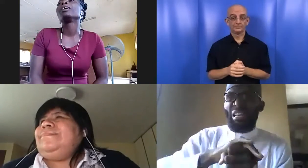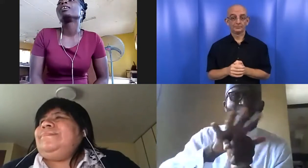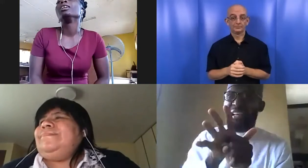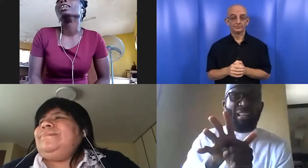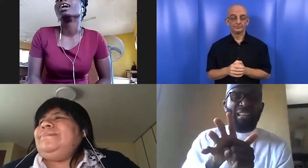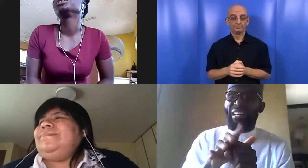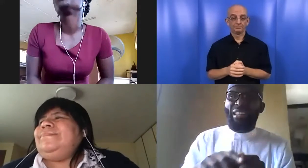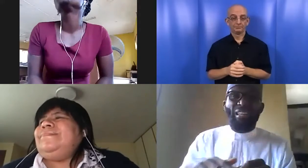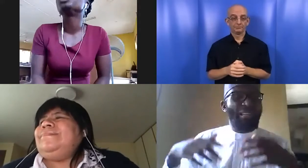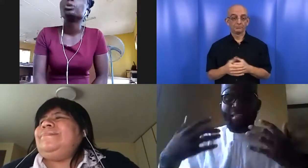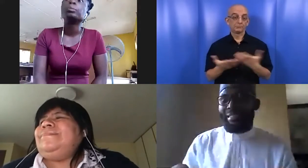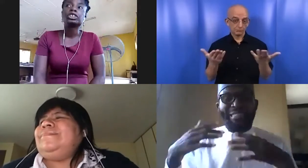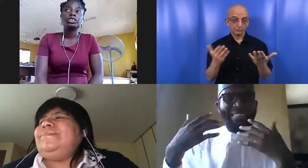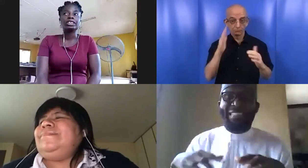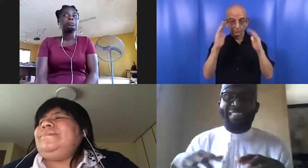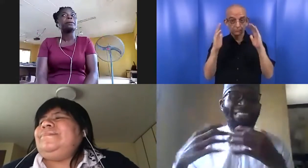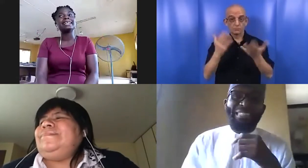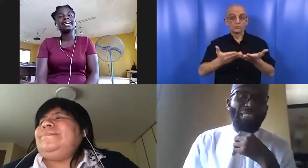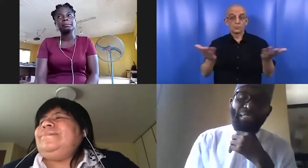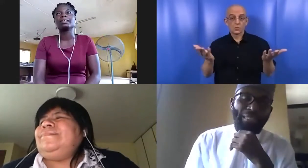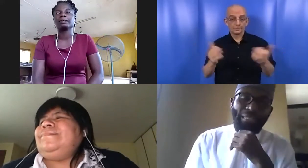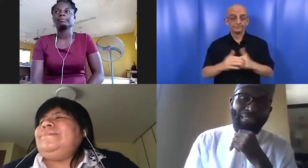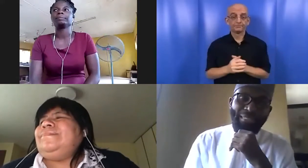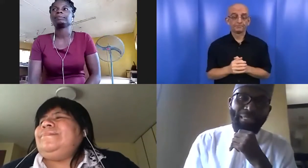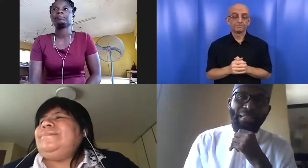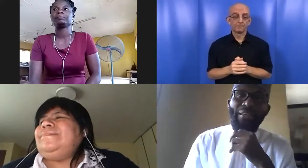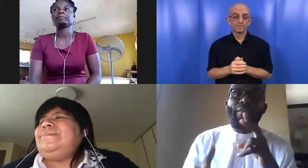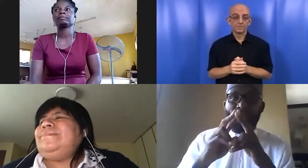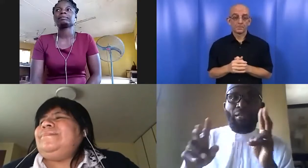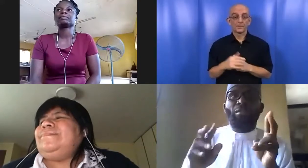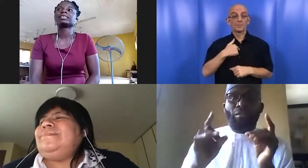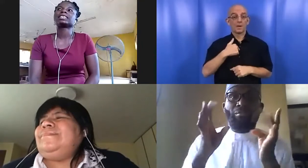Many of my colleagues have spoken so much on the pandemic.